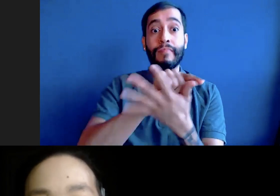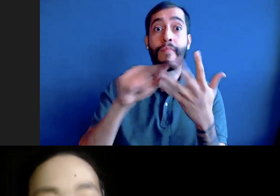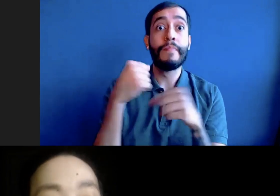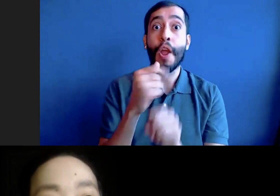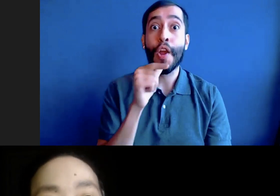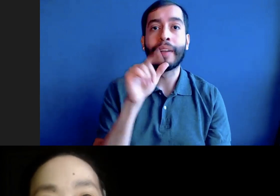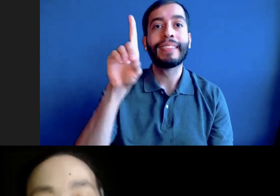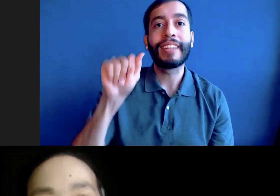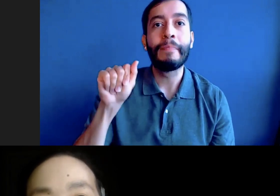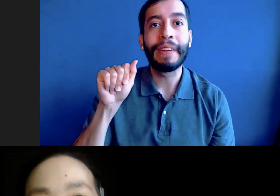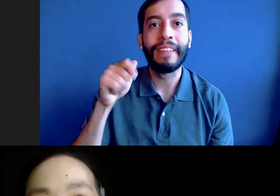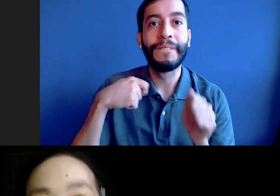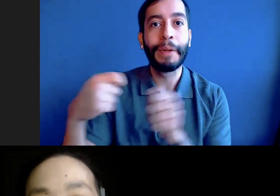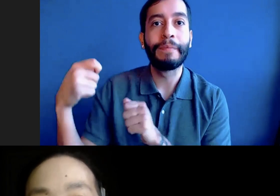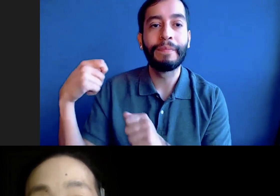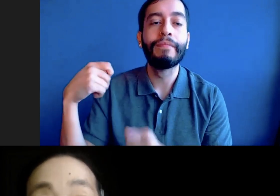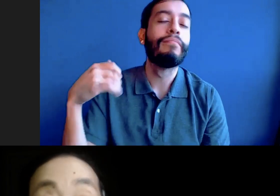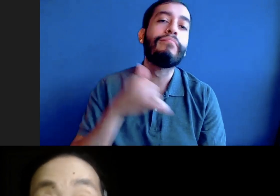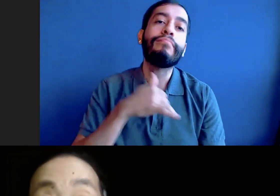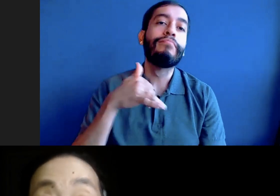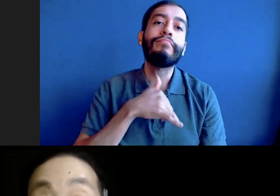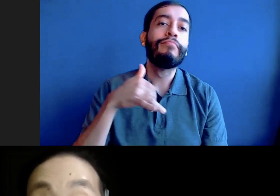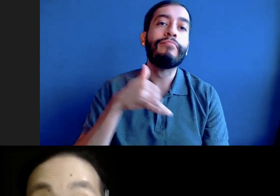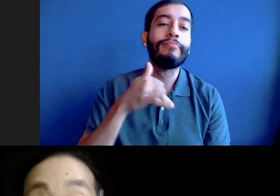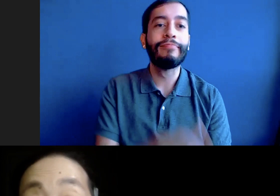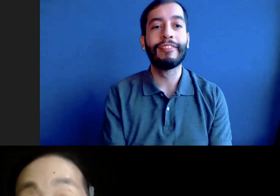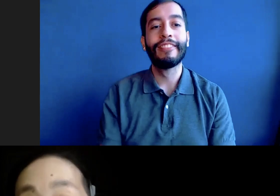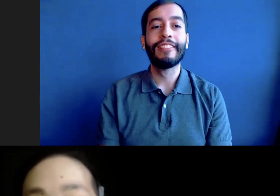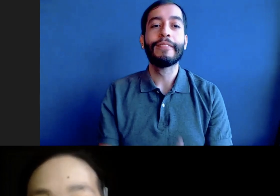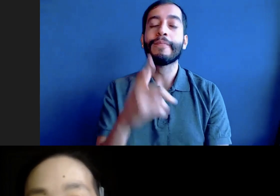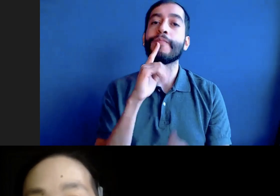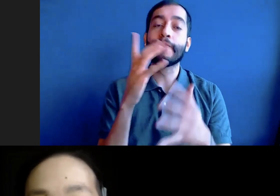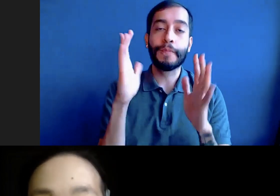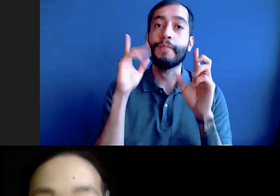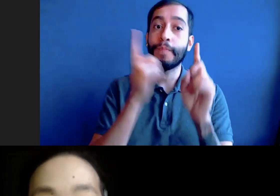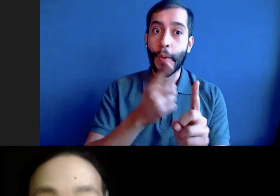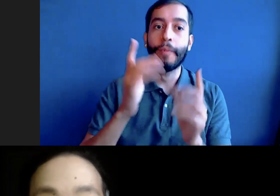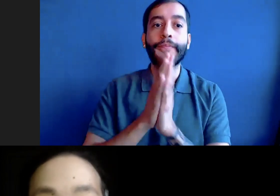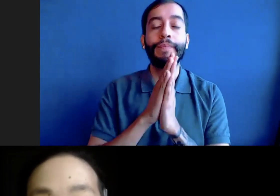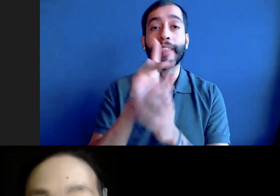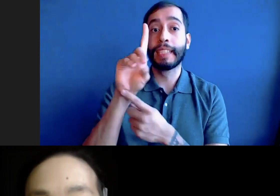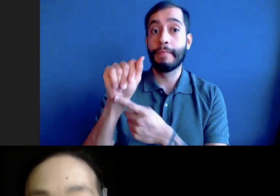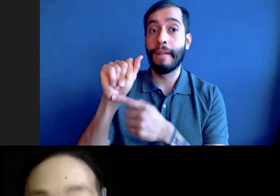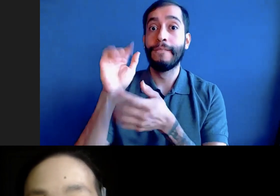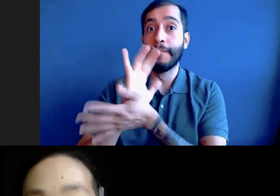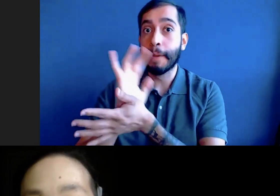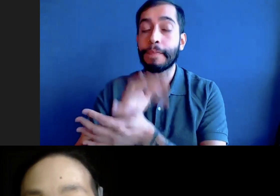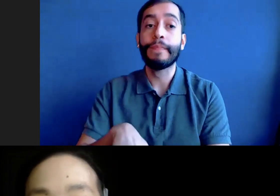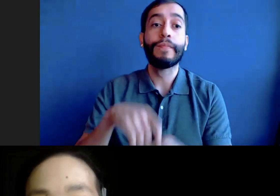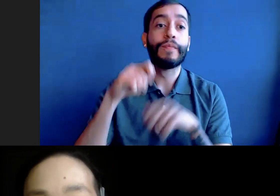cue. So whether it's disabled filmmakers, writers, actors, producers,